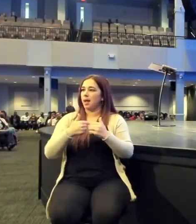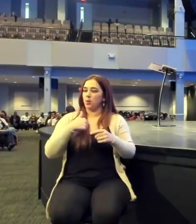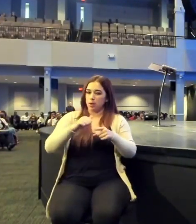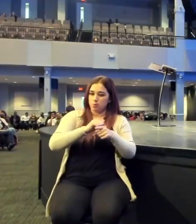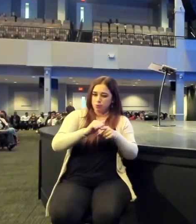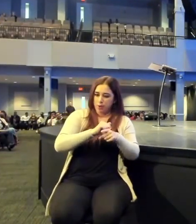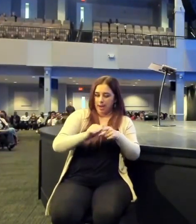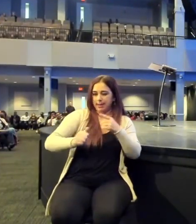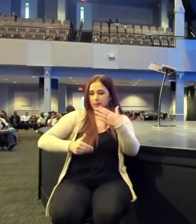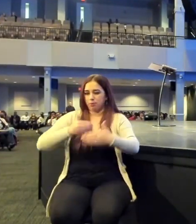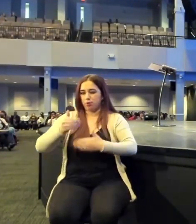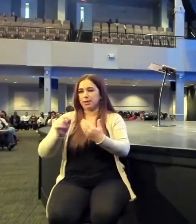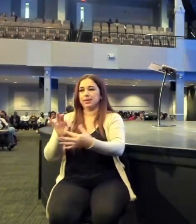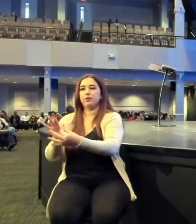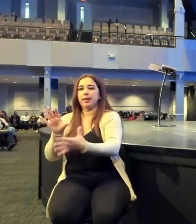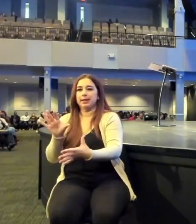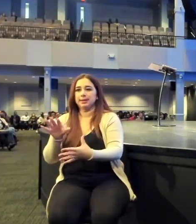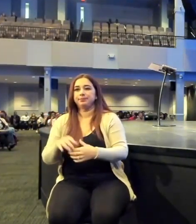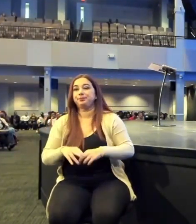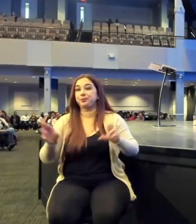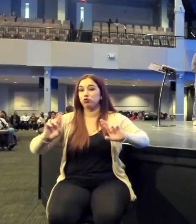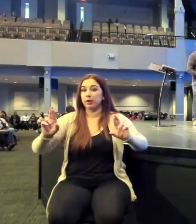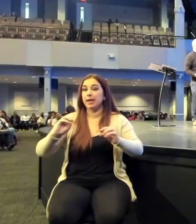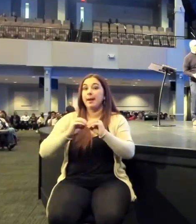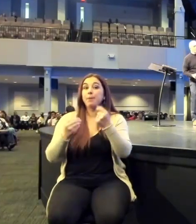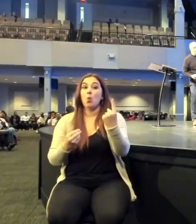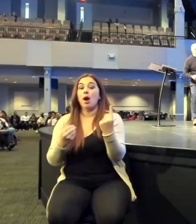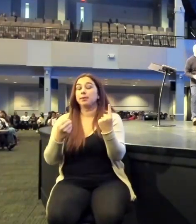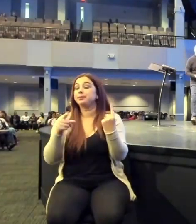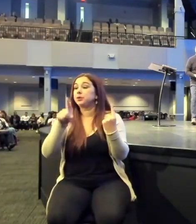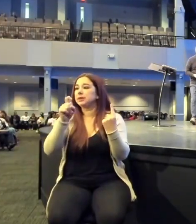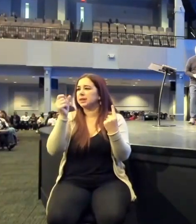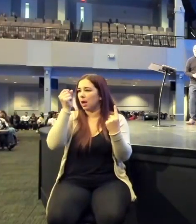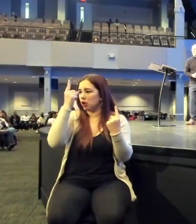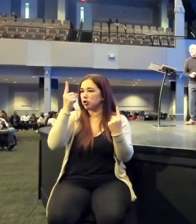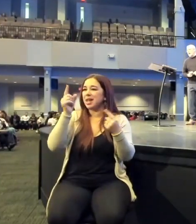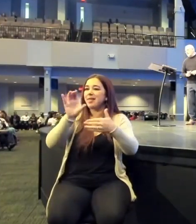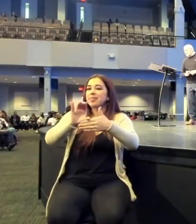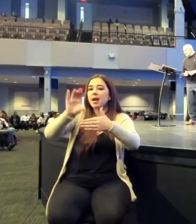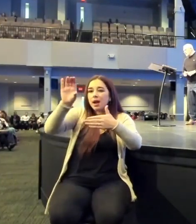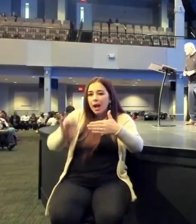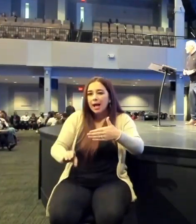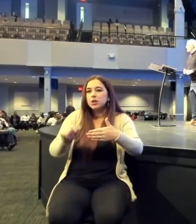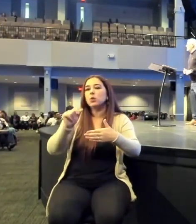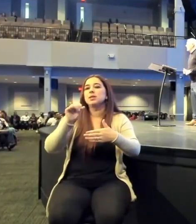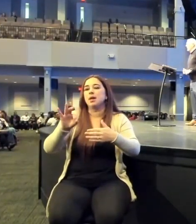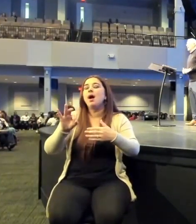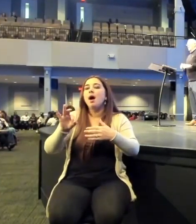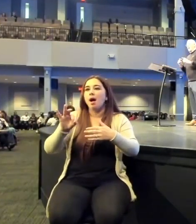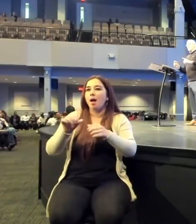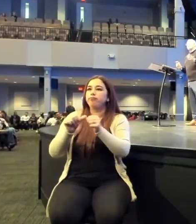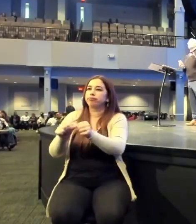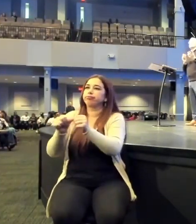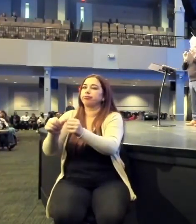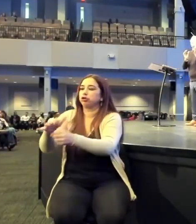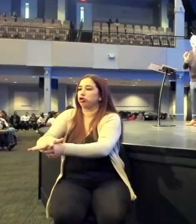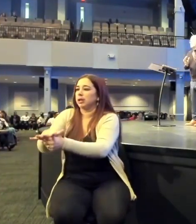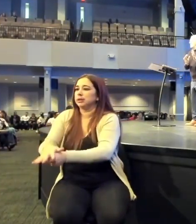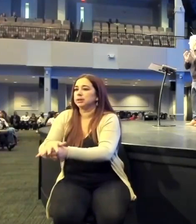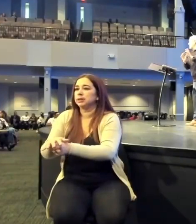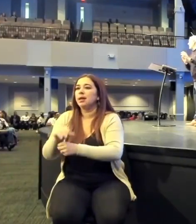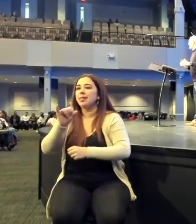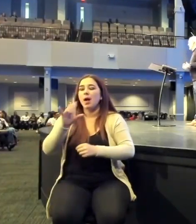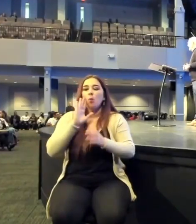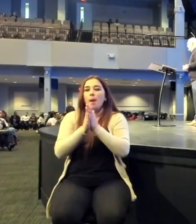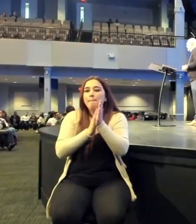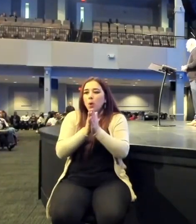the process of release? Here we go. Number one, you need to understand the consequences of extended stress in your life. Why? Because this motivates